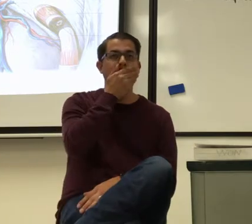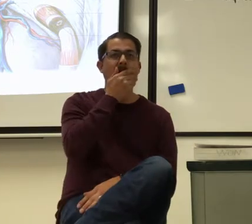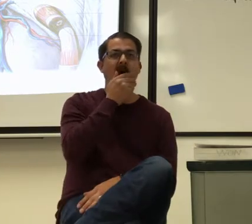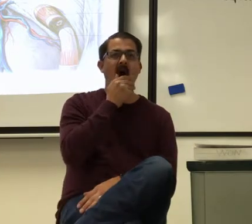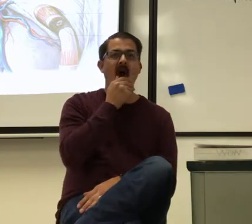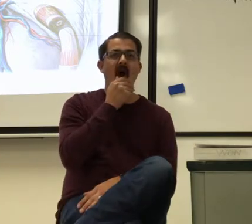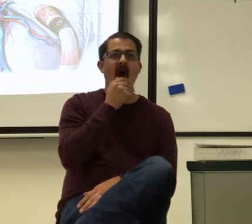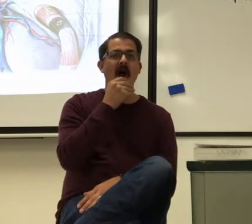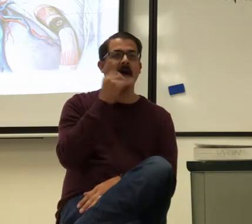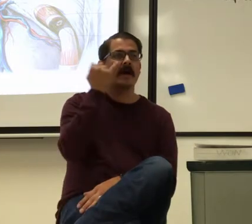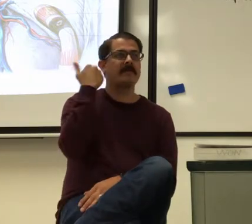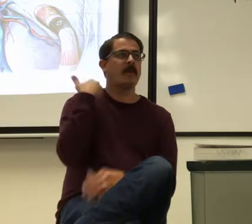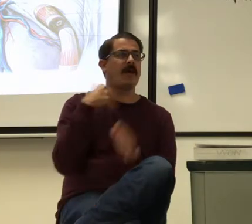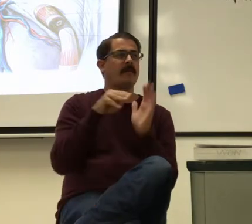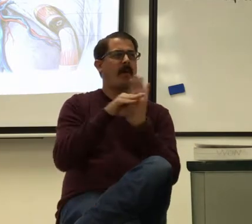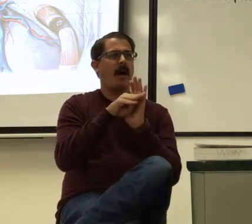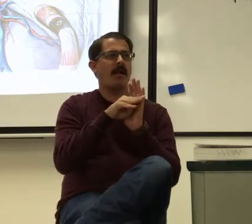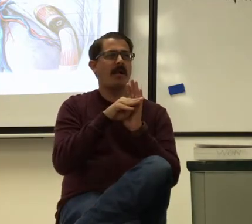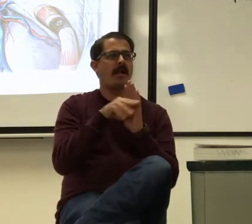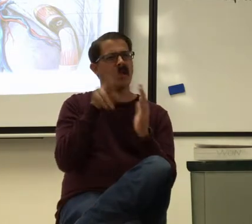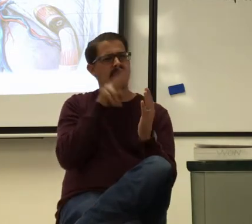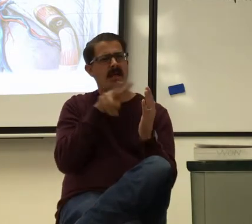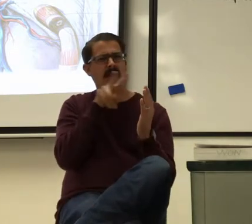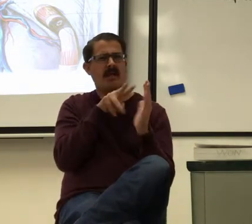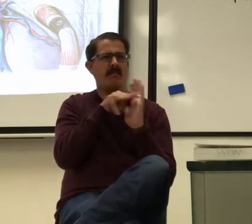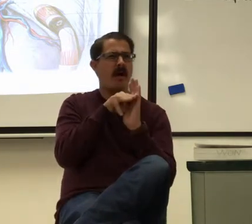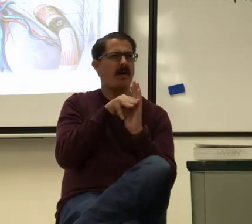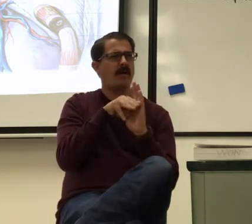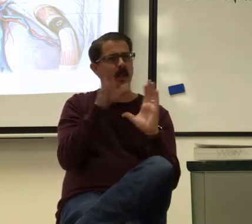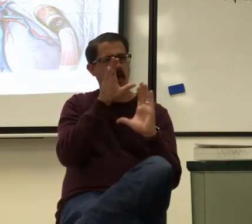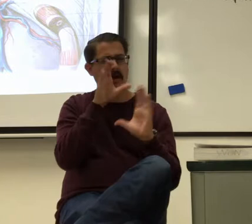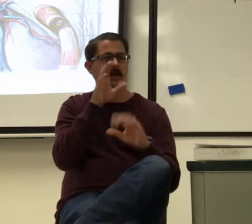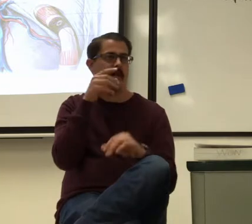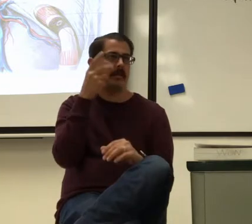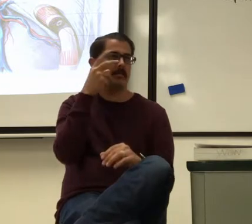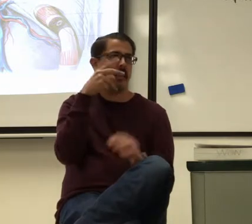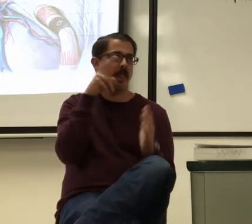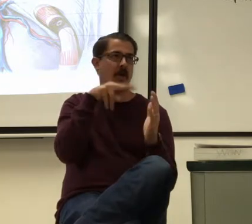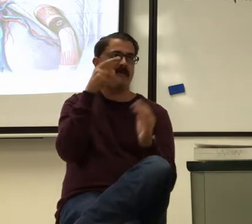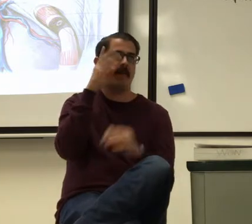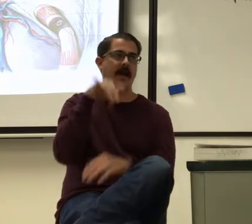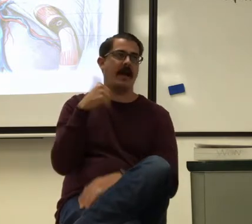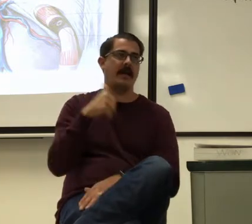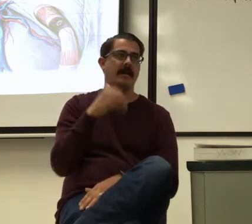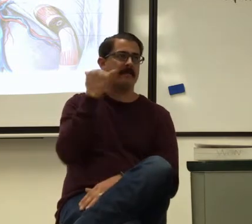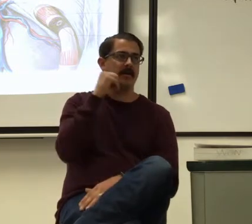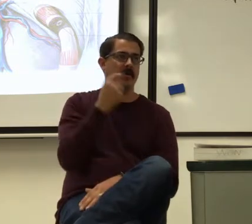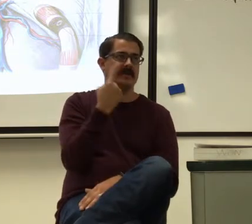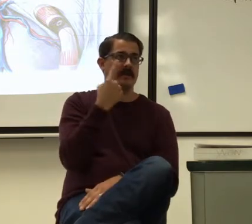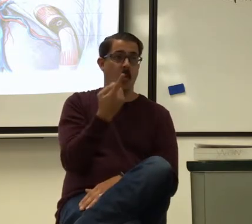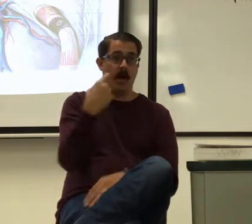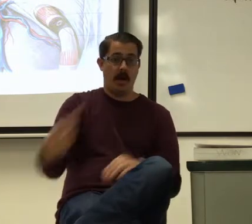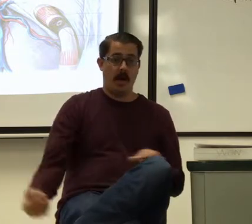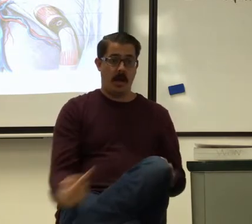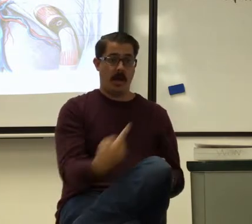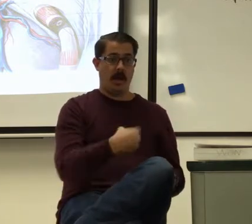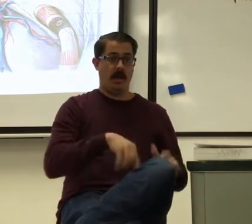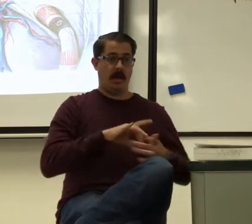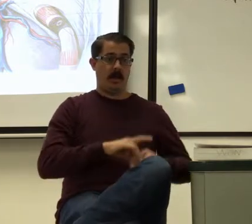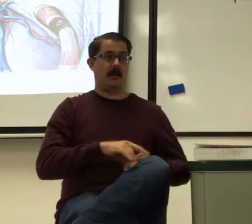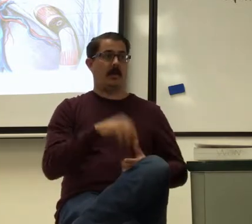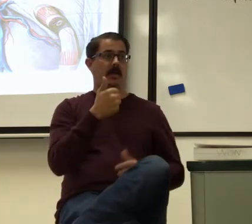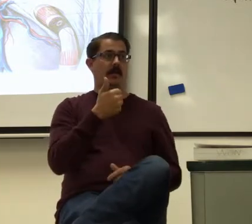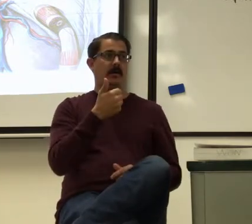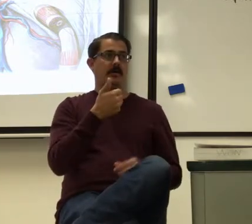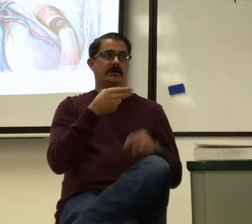So if you have a model and you're trying to identify it, look for that. Okay? If you don't see one draining into the other, you might just